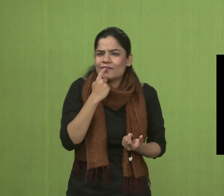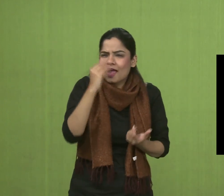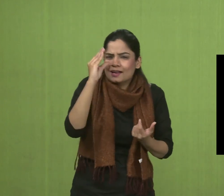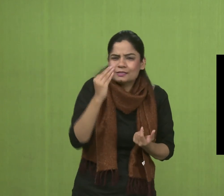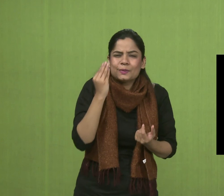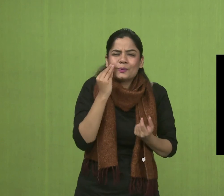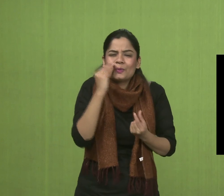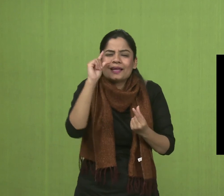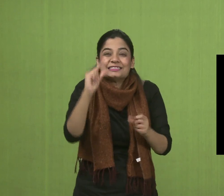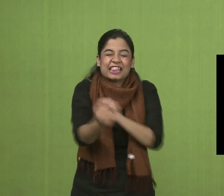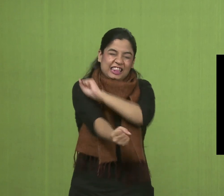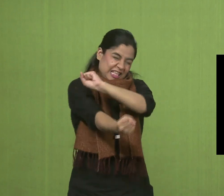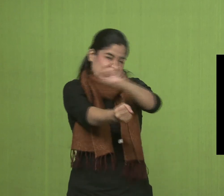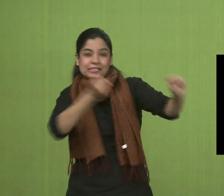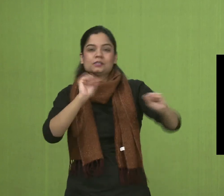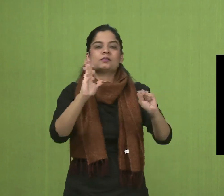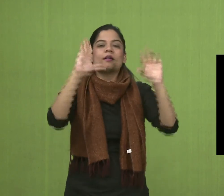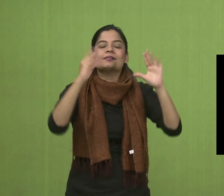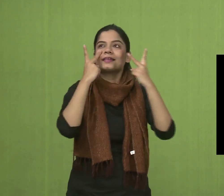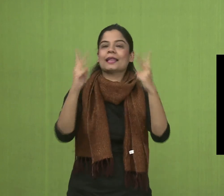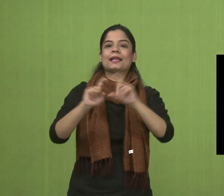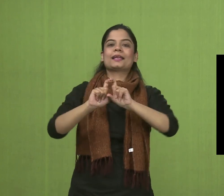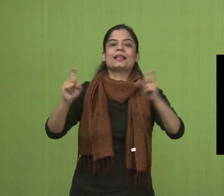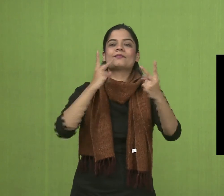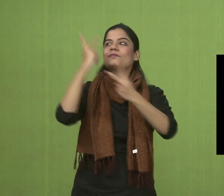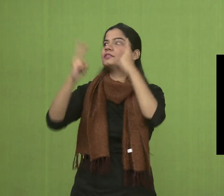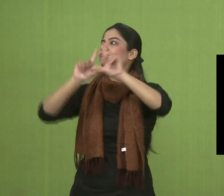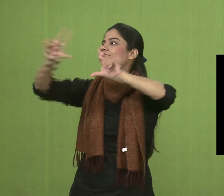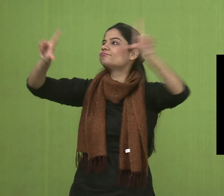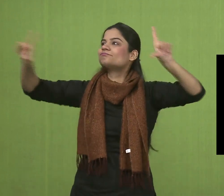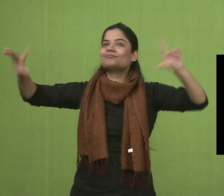than going for dark, dingy colors. The lighter the room, the prettier it is.